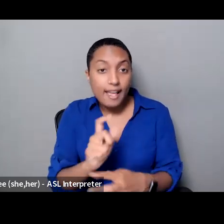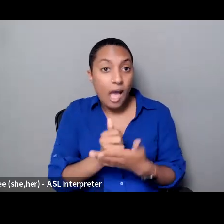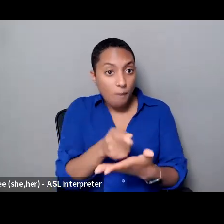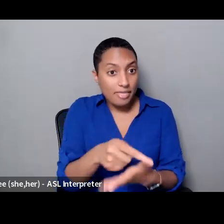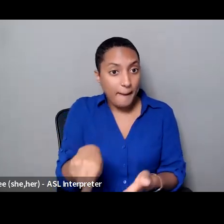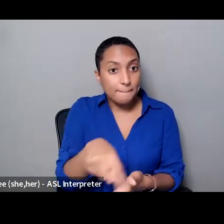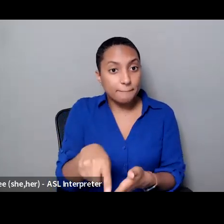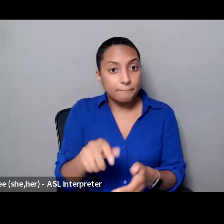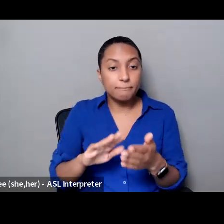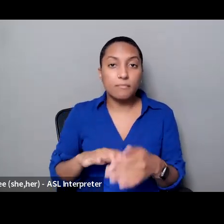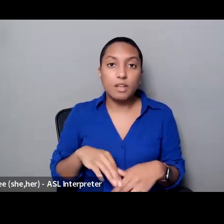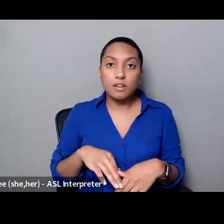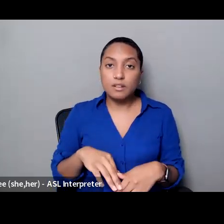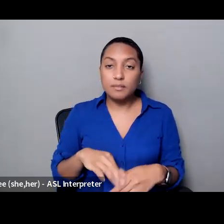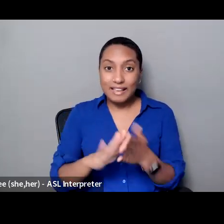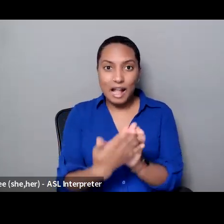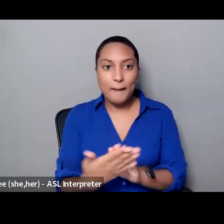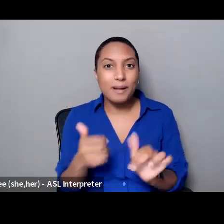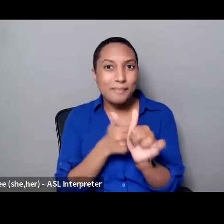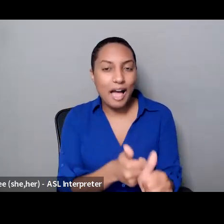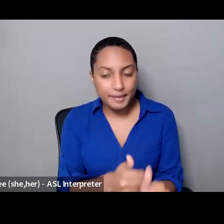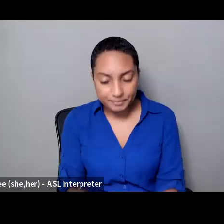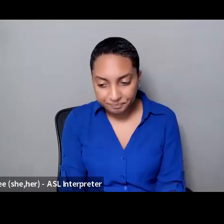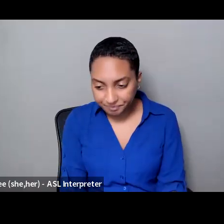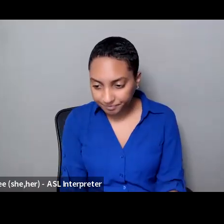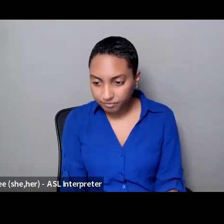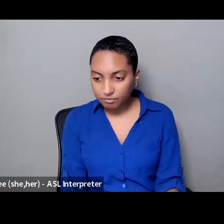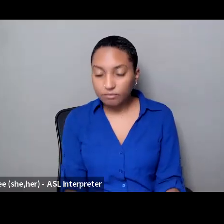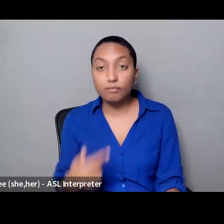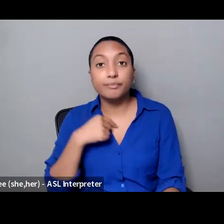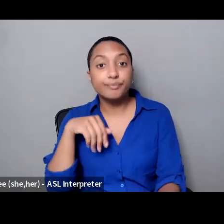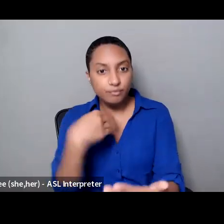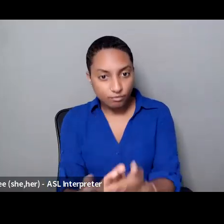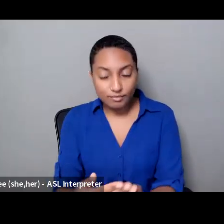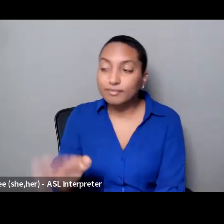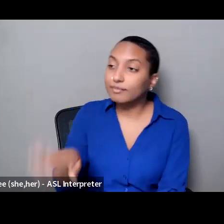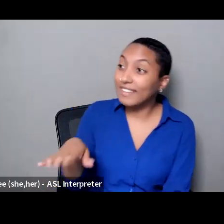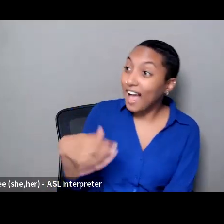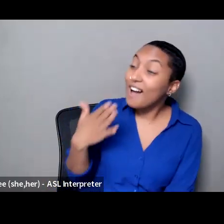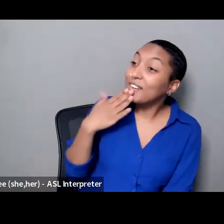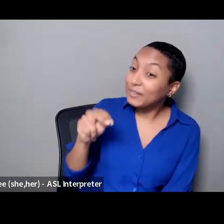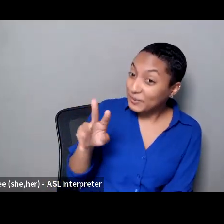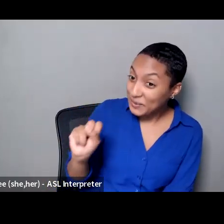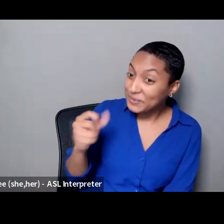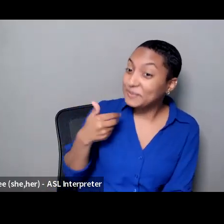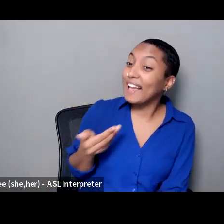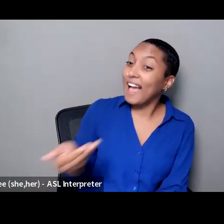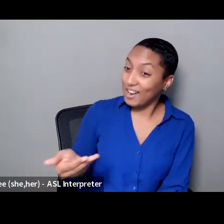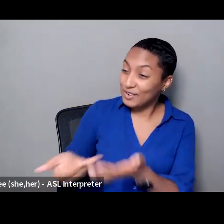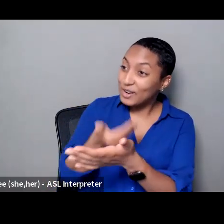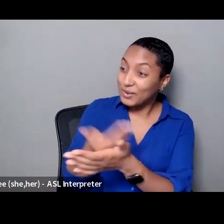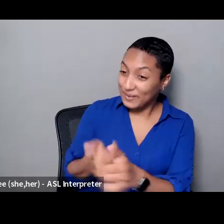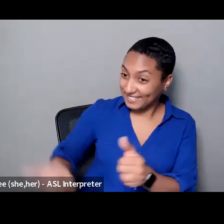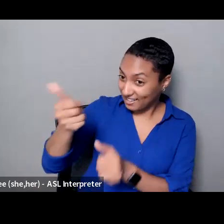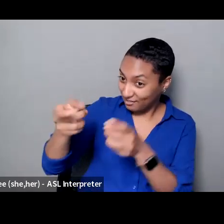correction. And I got there and they said, oh, good news, we've hired a new executive director. And I